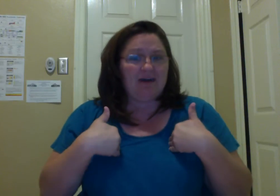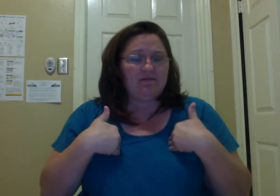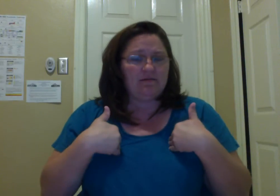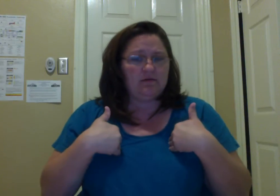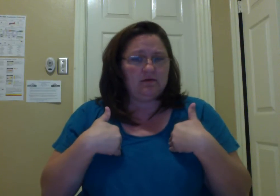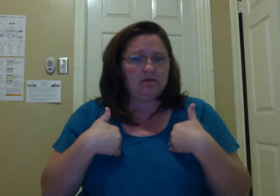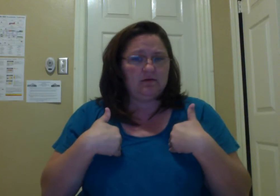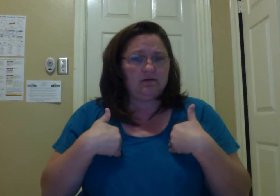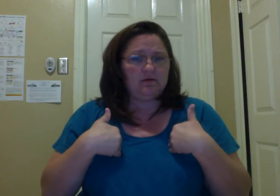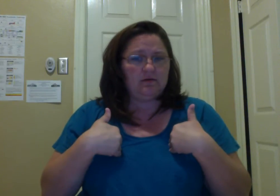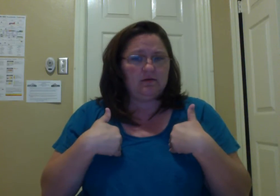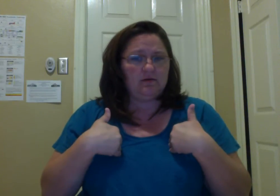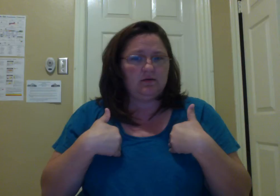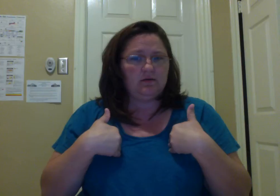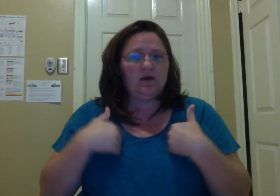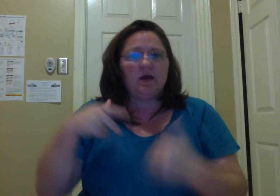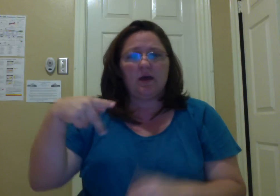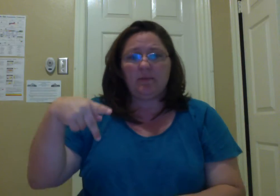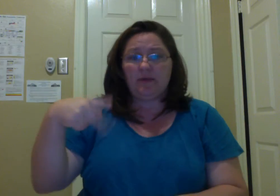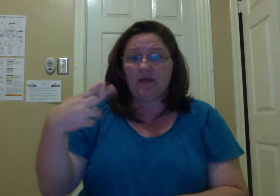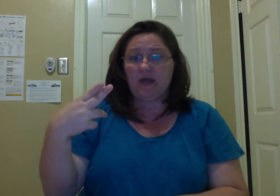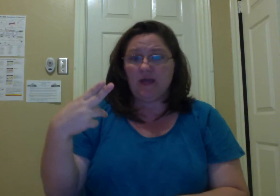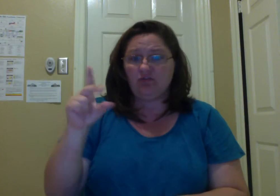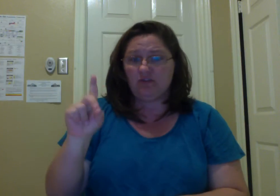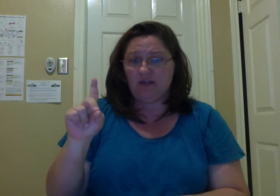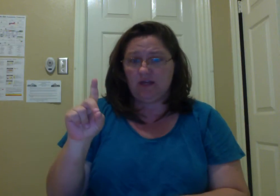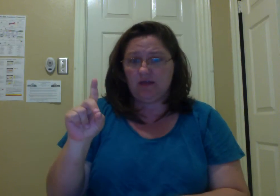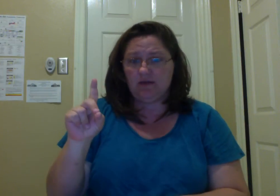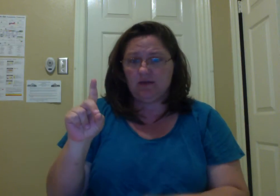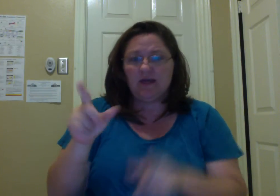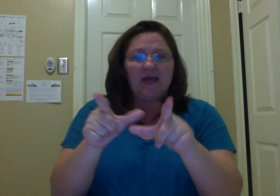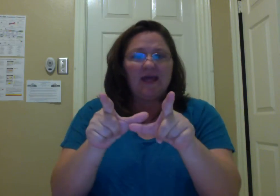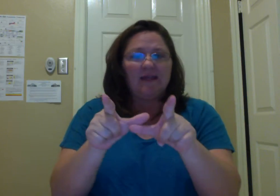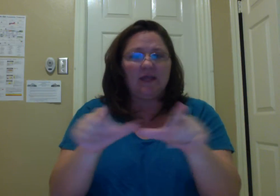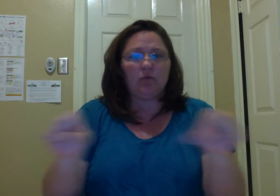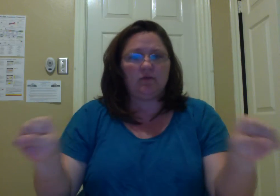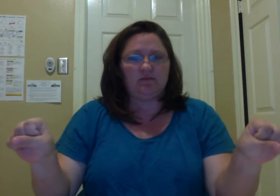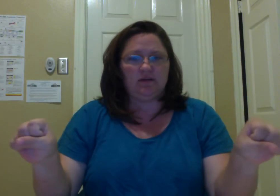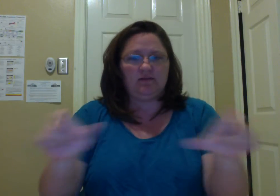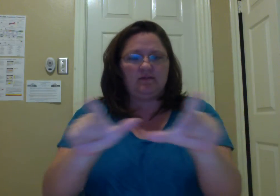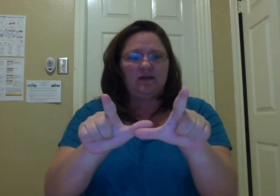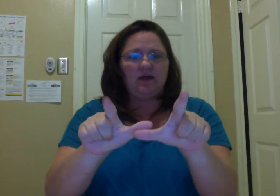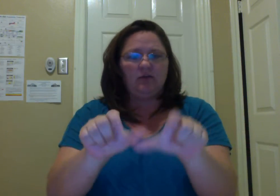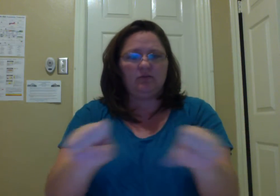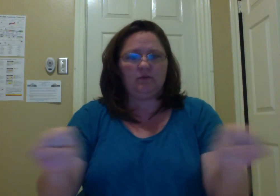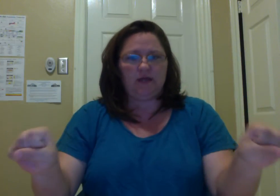have a PhD in linguistics. It's an L to an